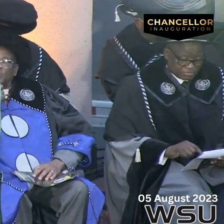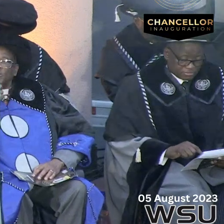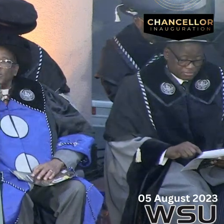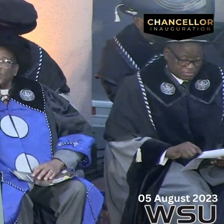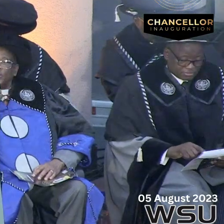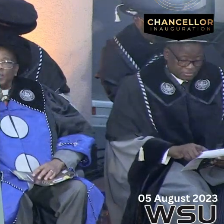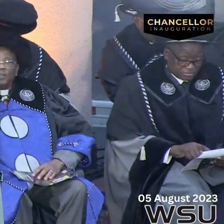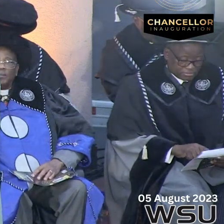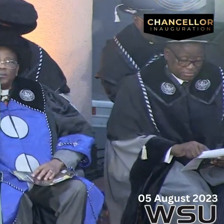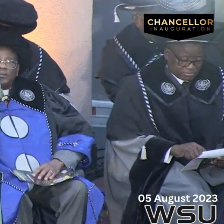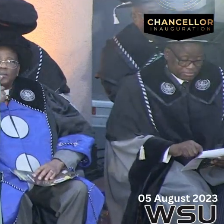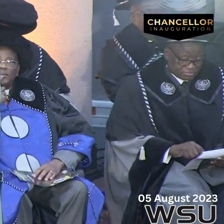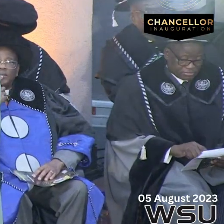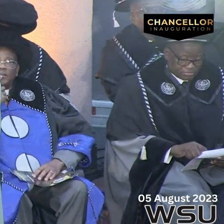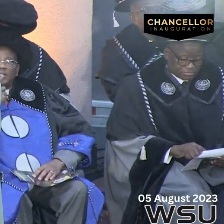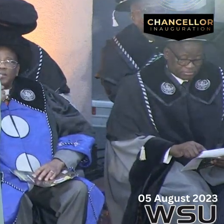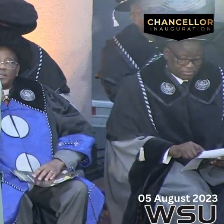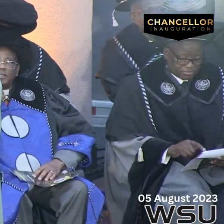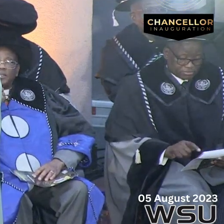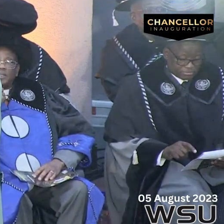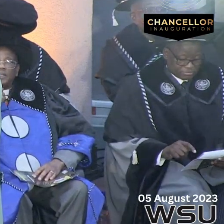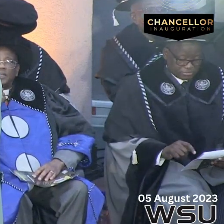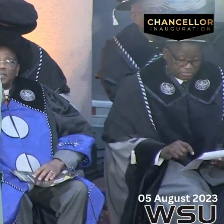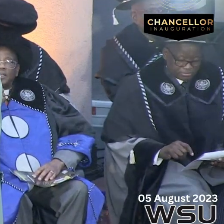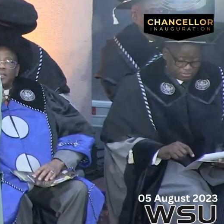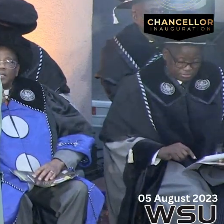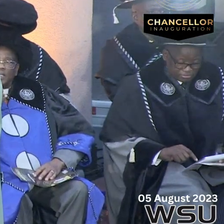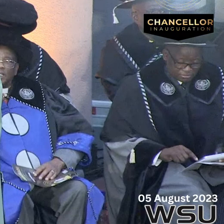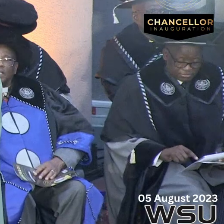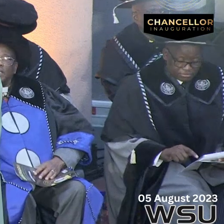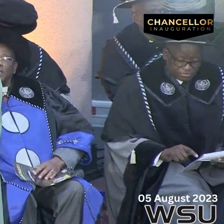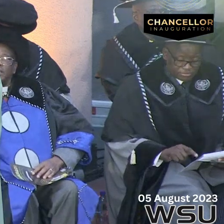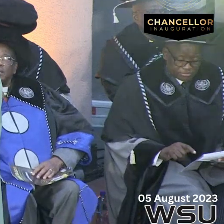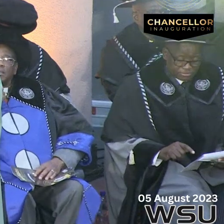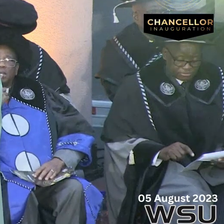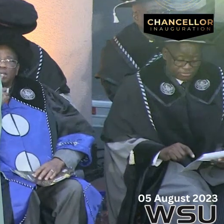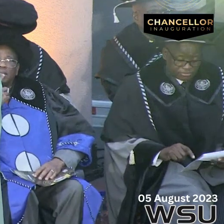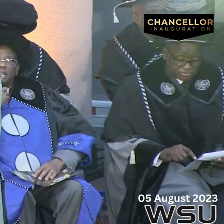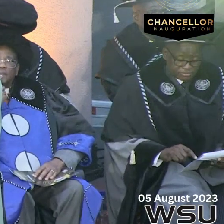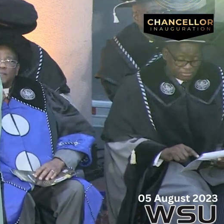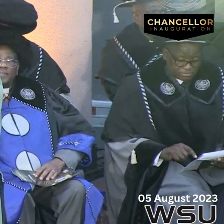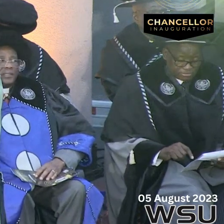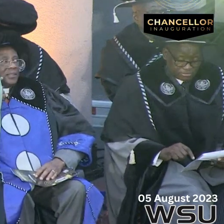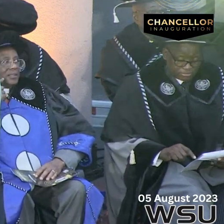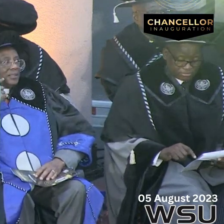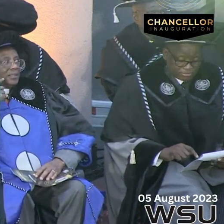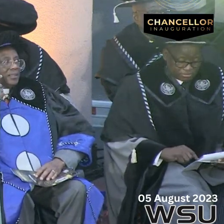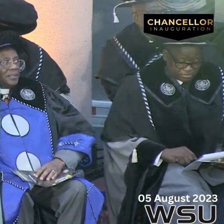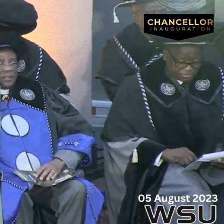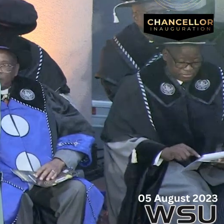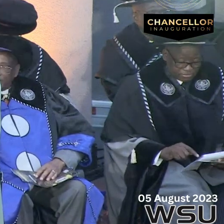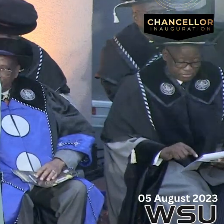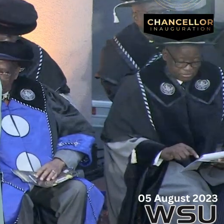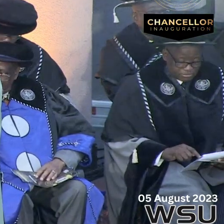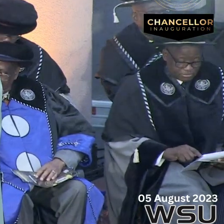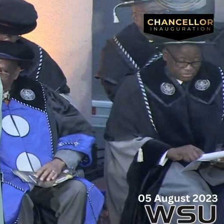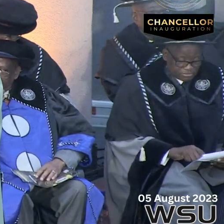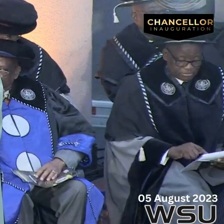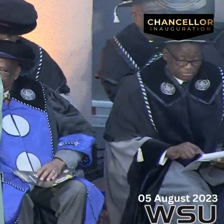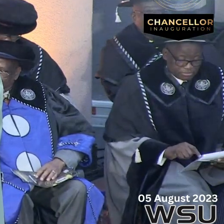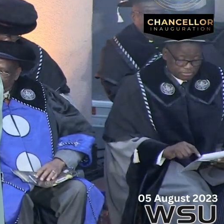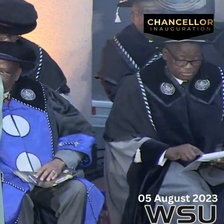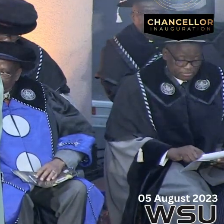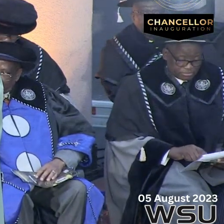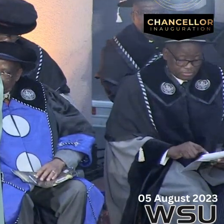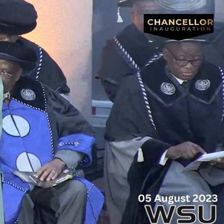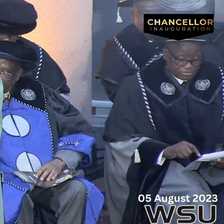apartheid? And one of the ways how this university has achieved this has been the simple reality that